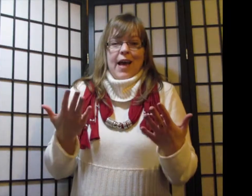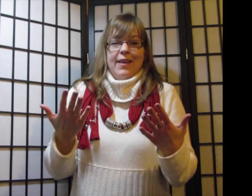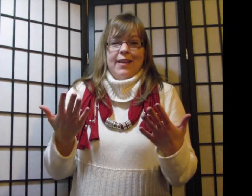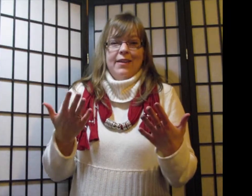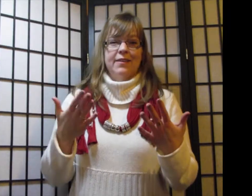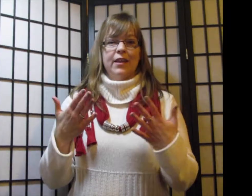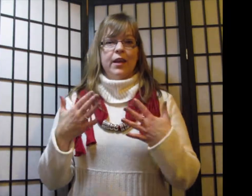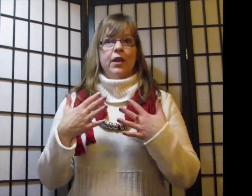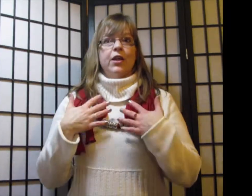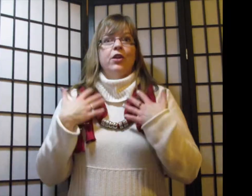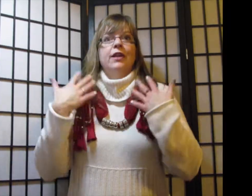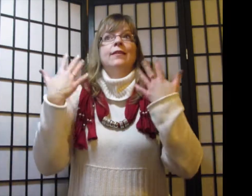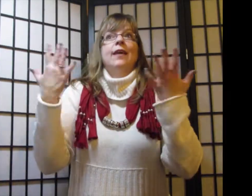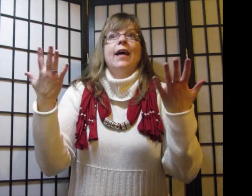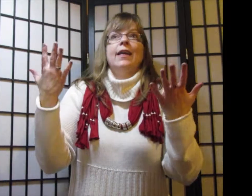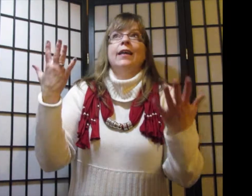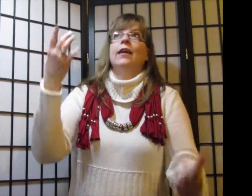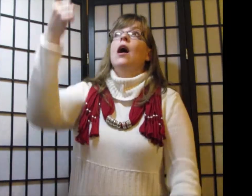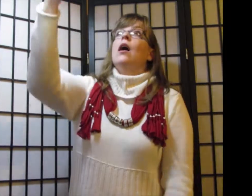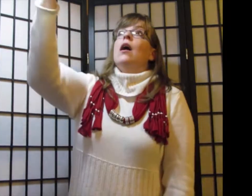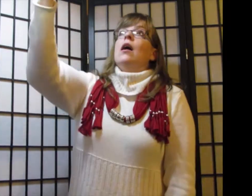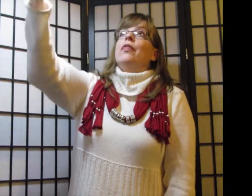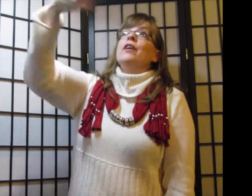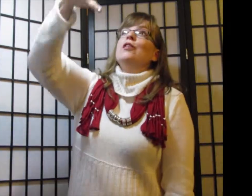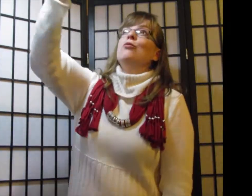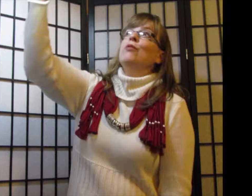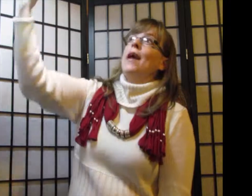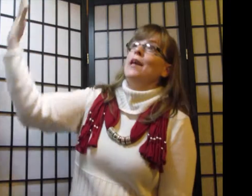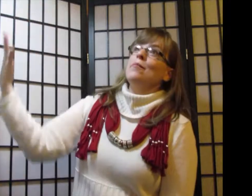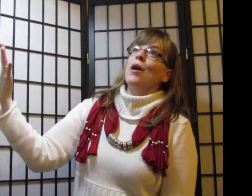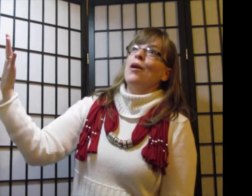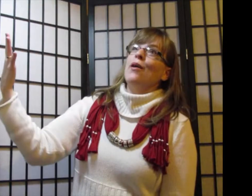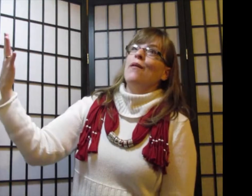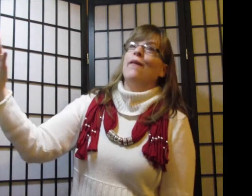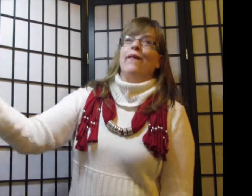sign this, you're excited. There's a rainbow.